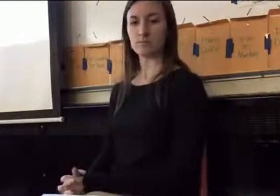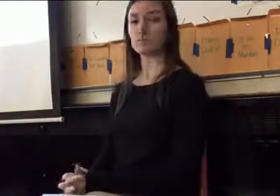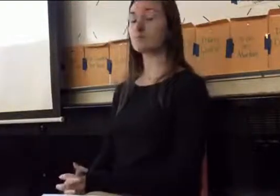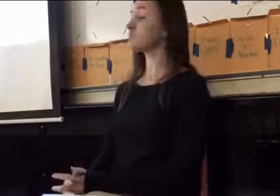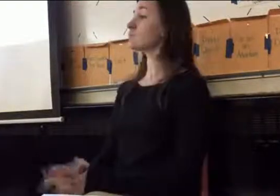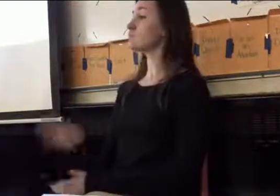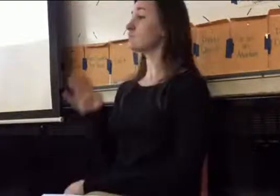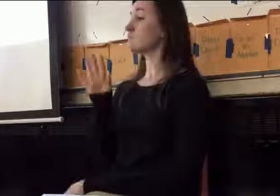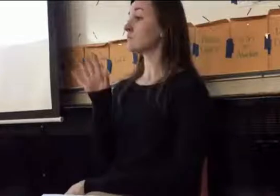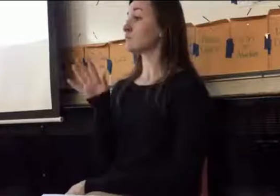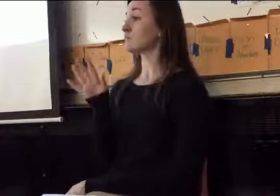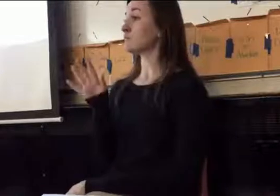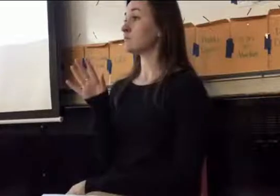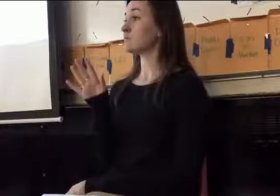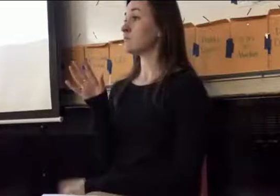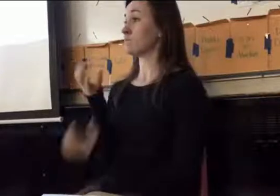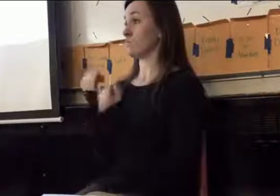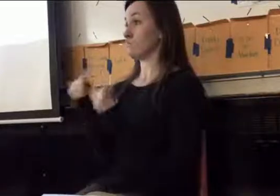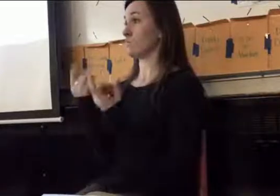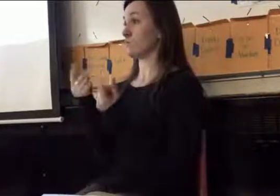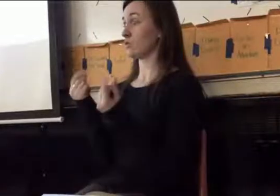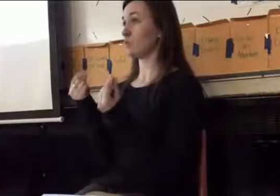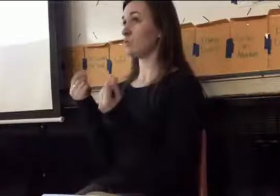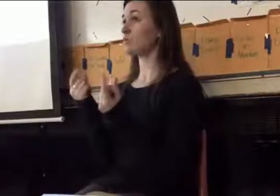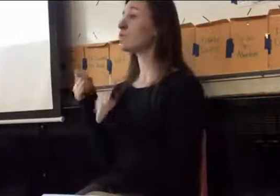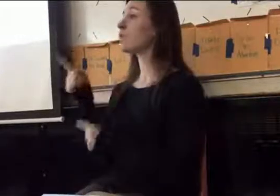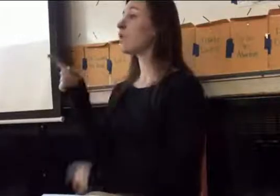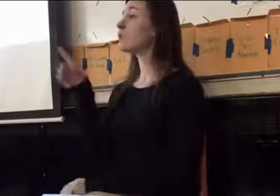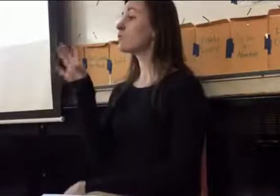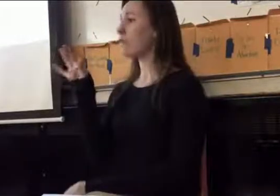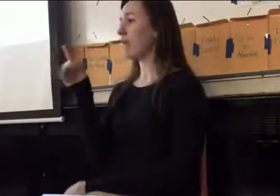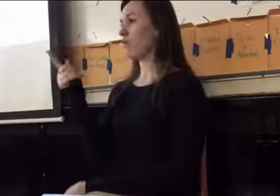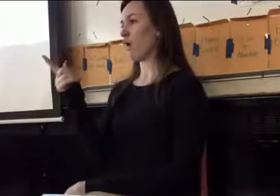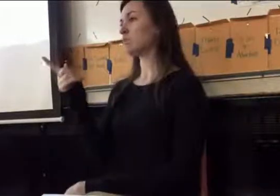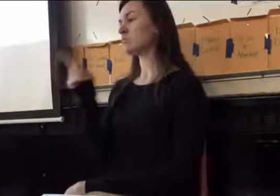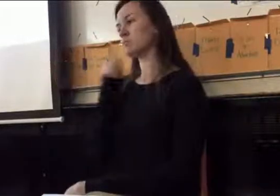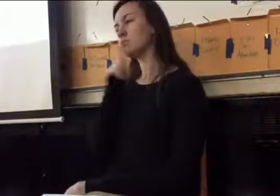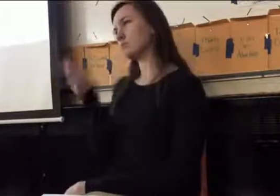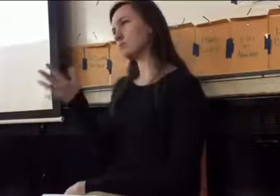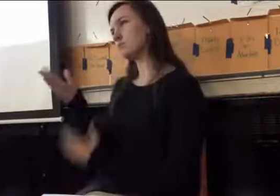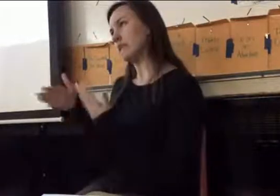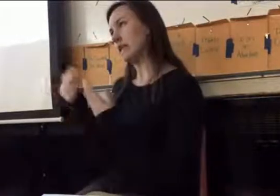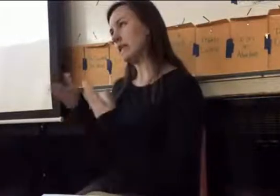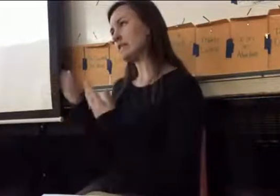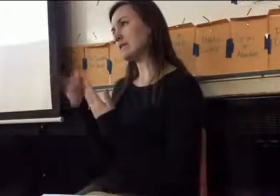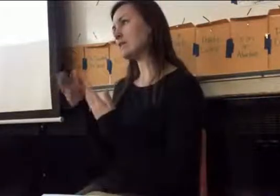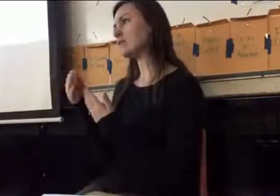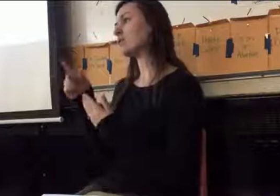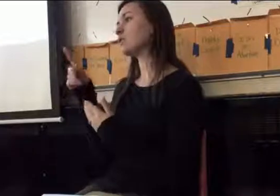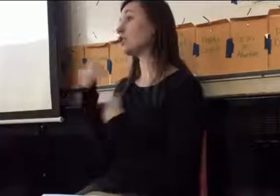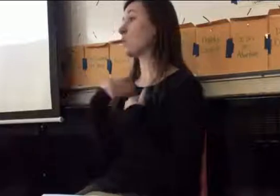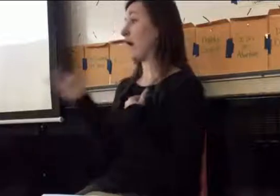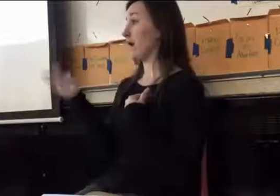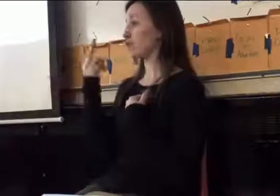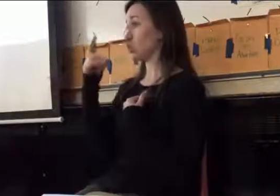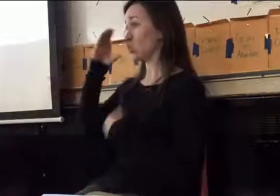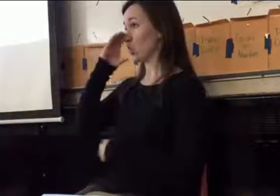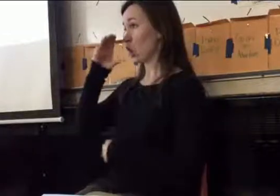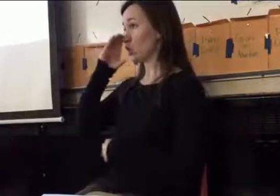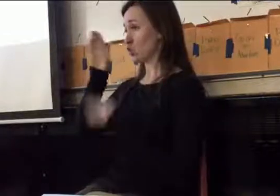Now, here's what you're going to do. This side is relatively easy. You have 2 political cartoons